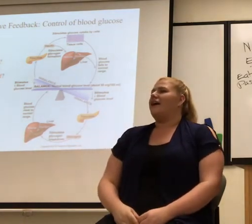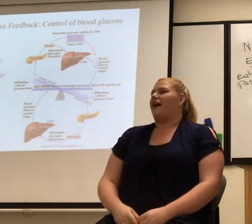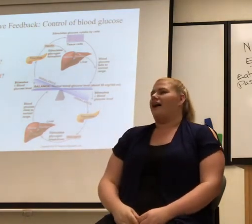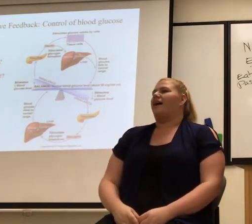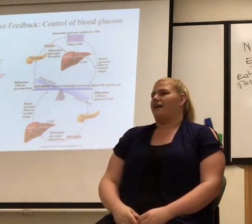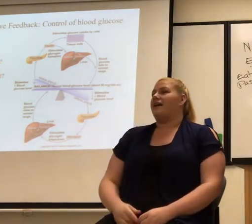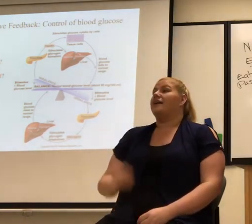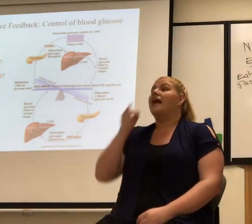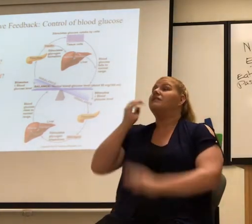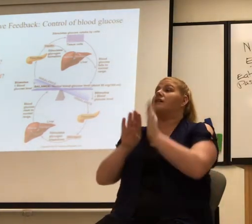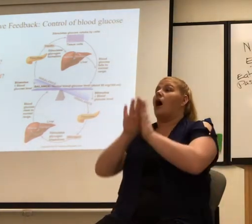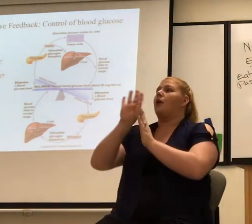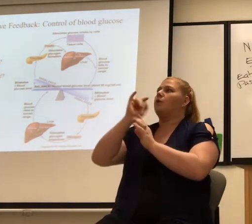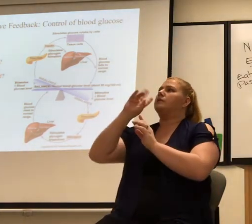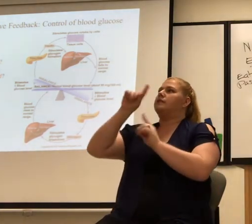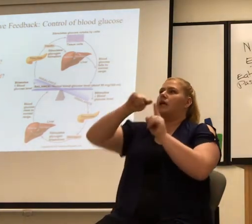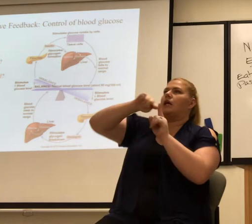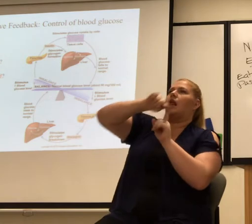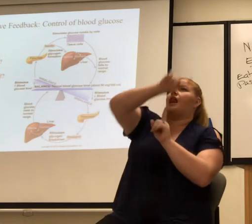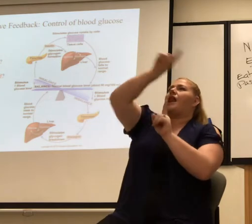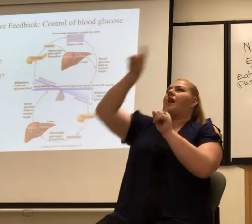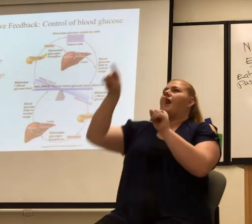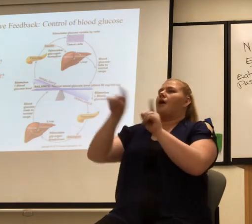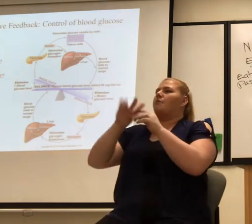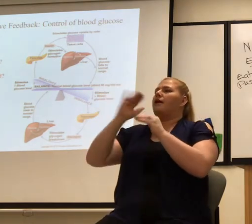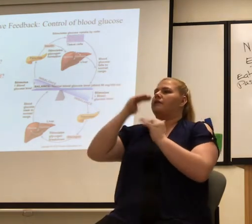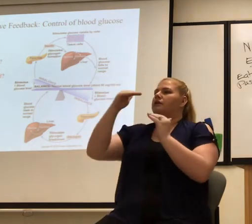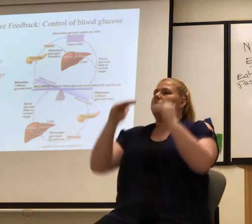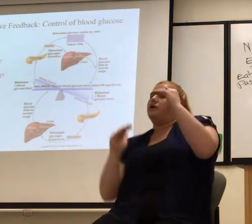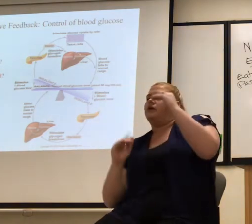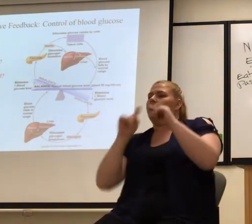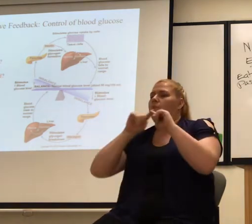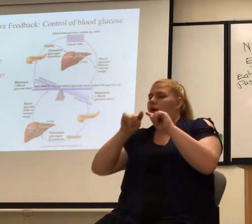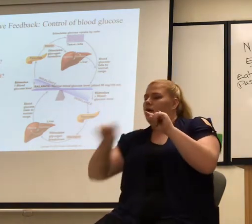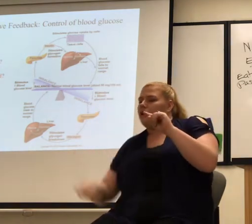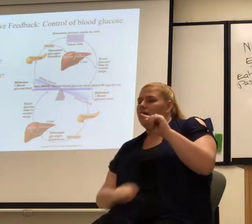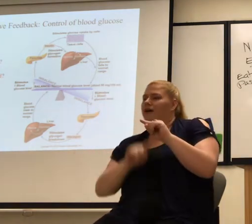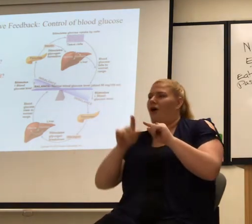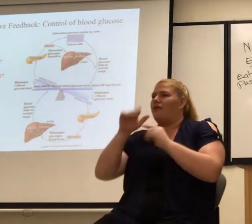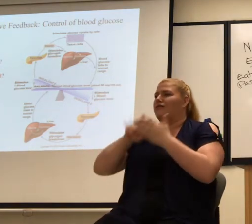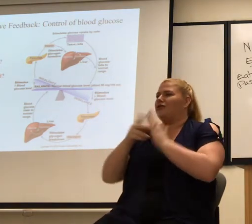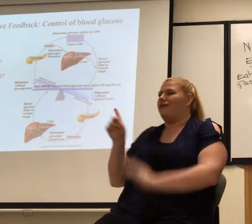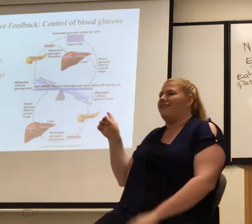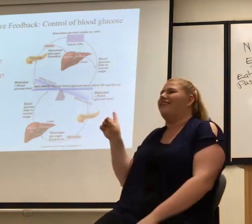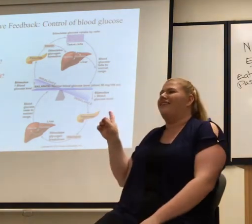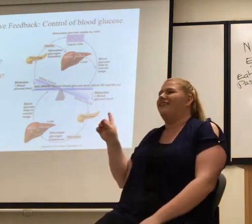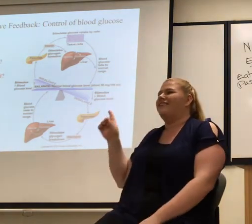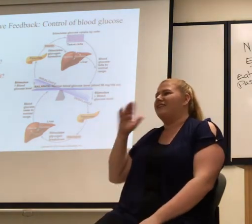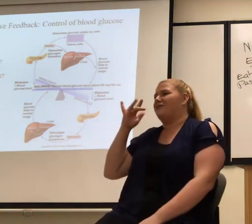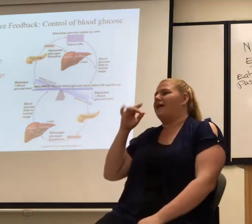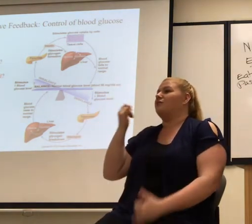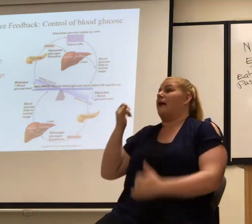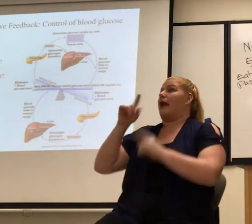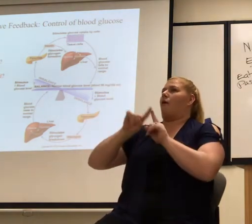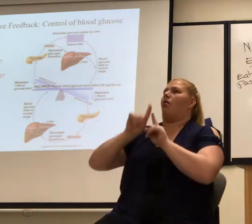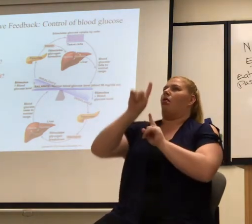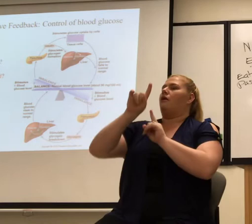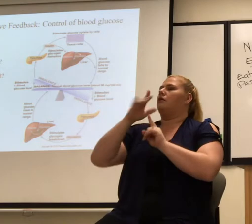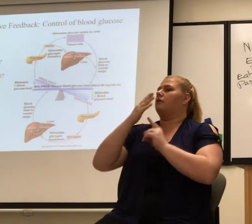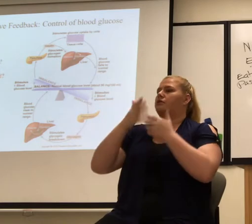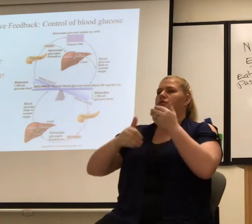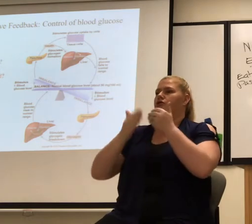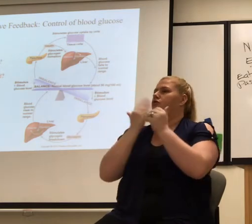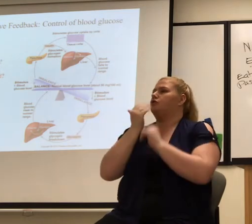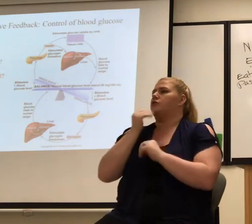glucose sensors. Okay, they're gonna basically detect the increase in glucose. All right, so again, next